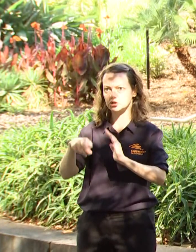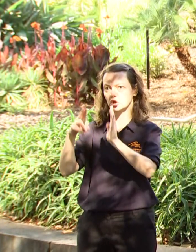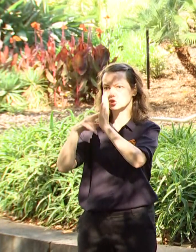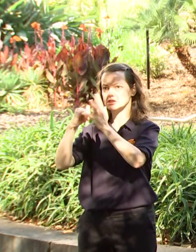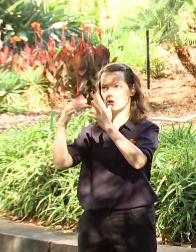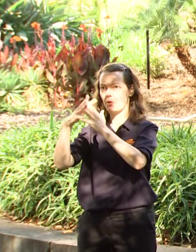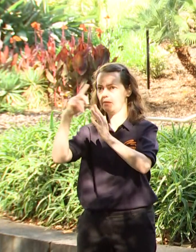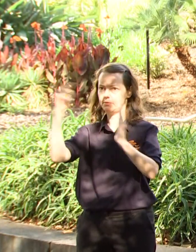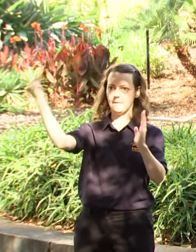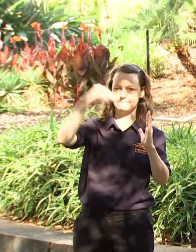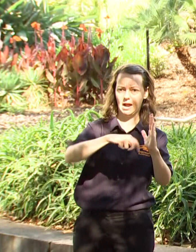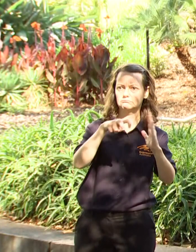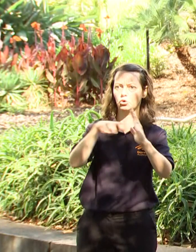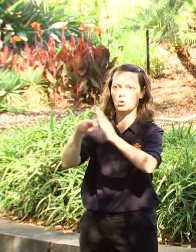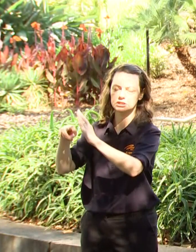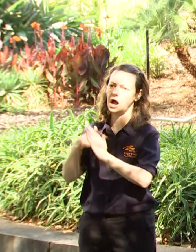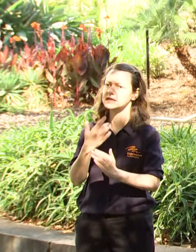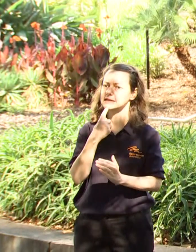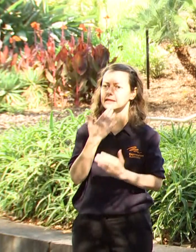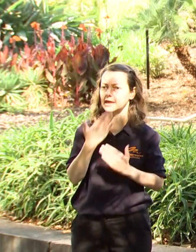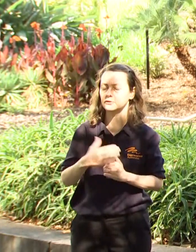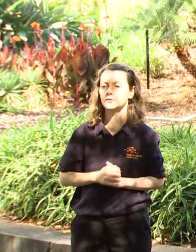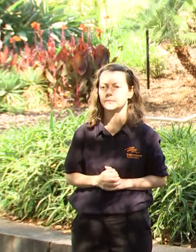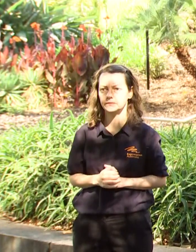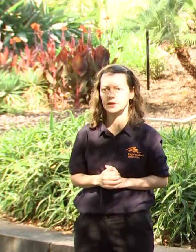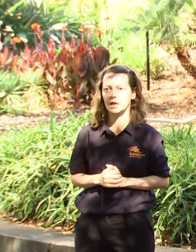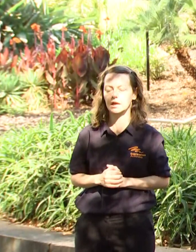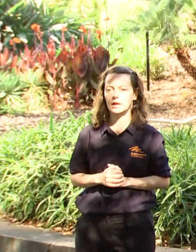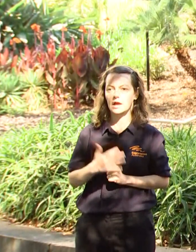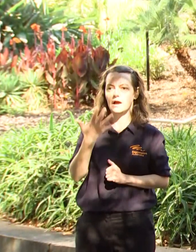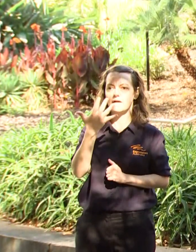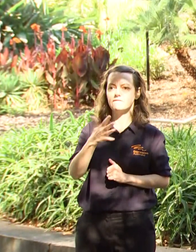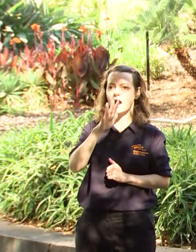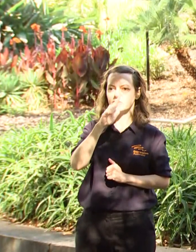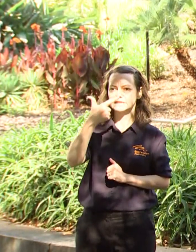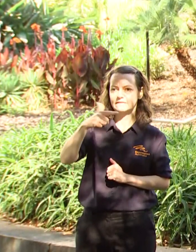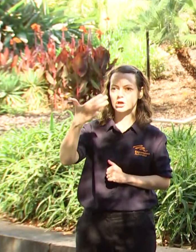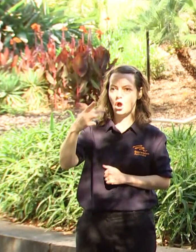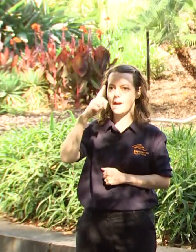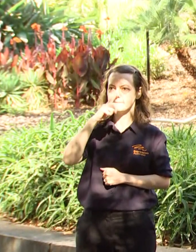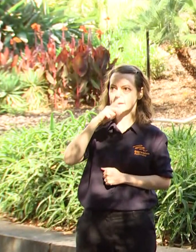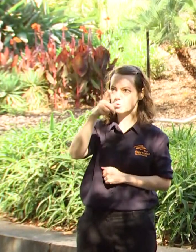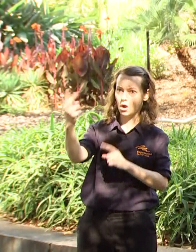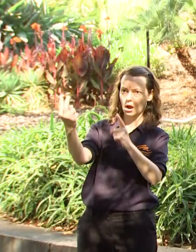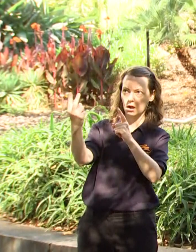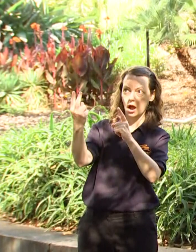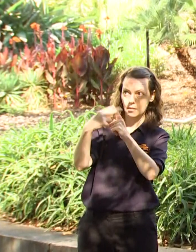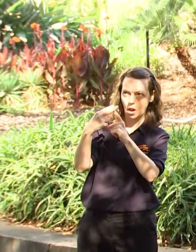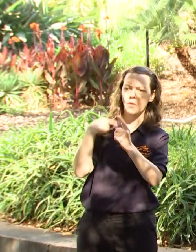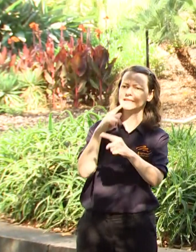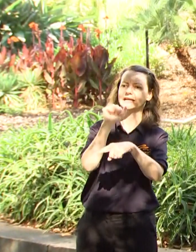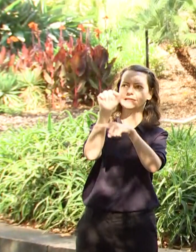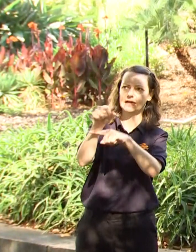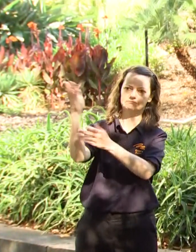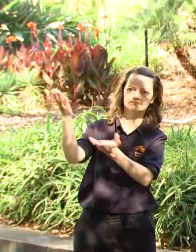grateful to them. I can inform you that there's now 579 exemptions have been granted, so we just, in a